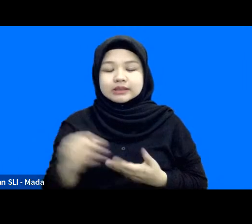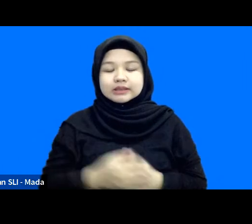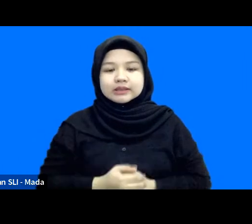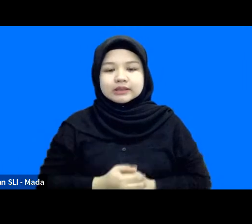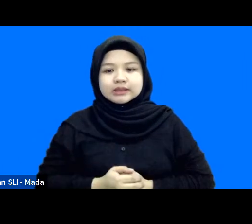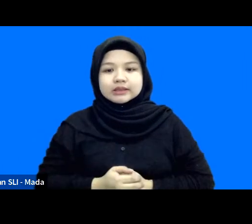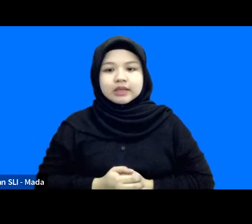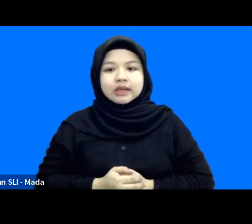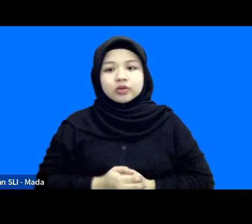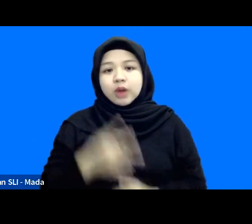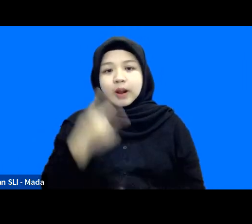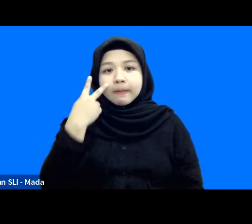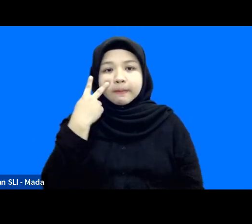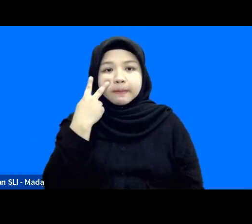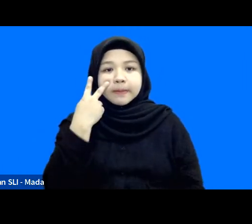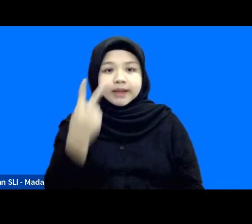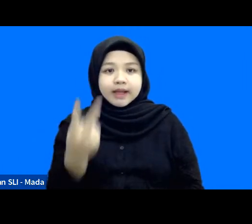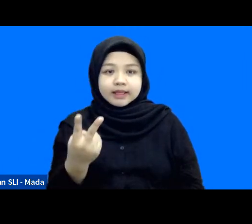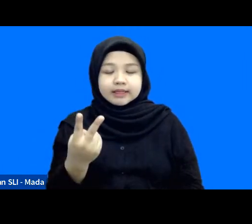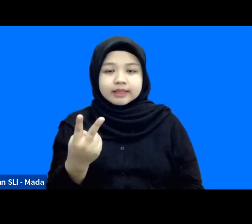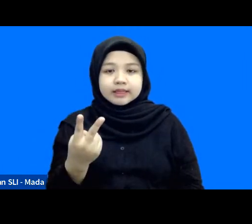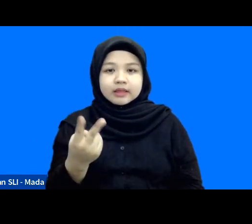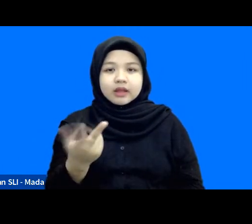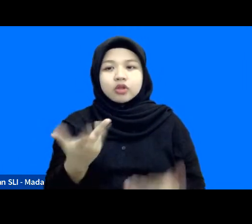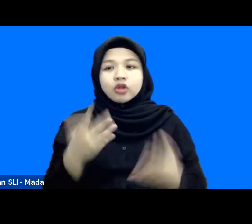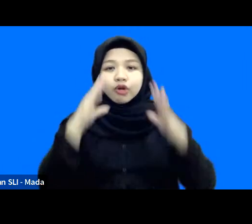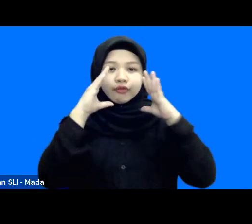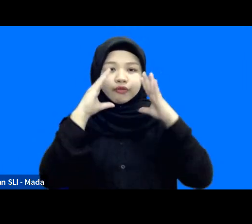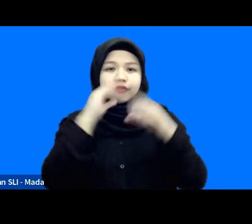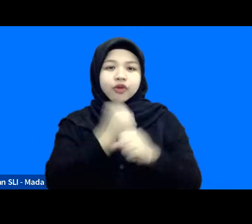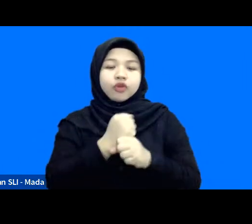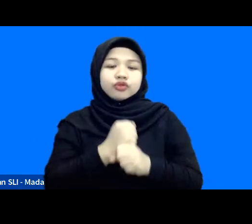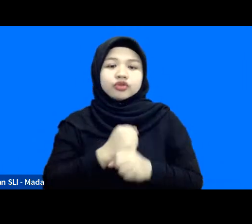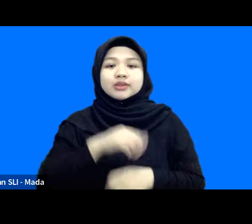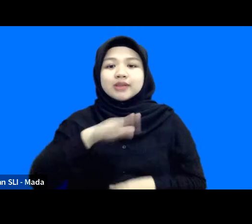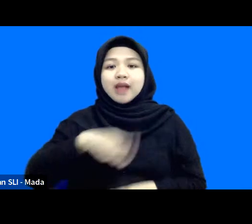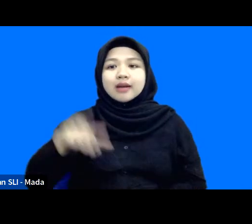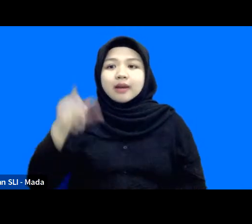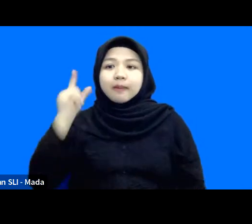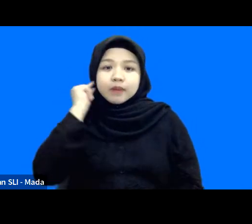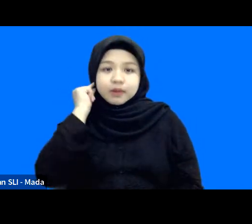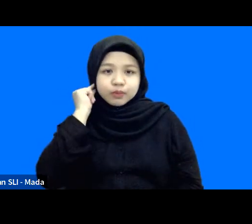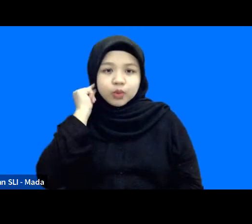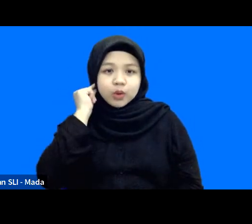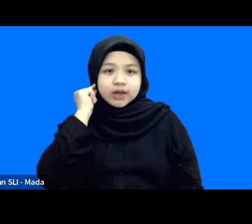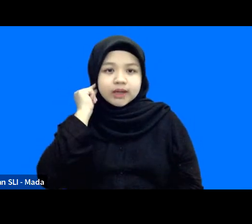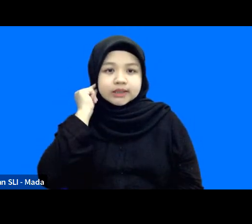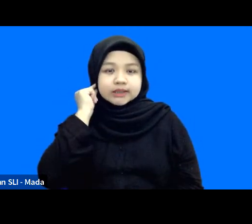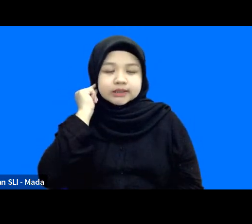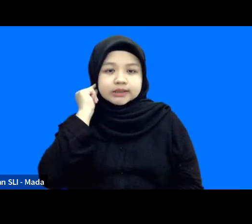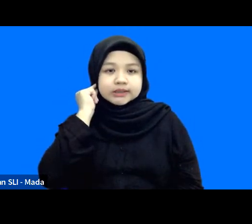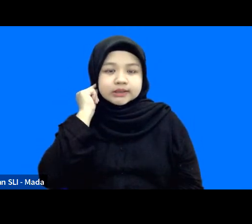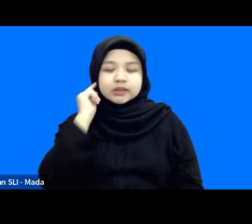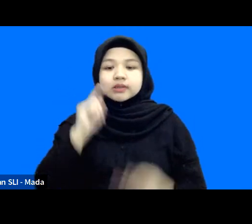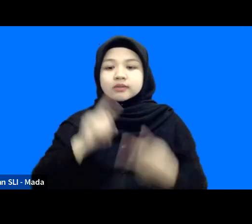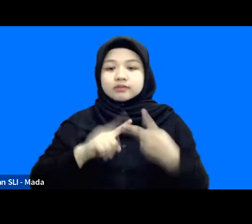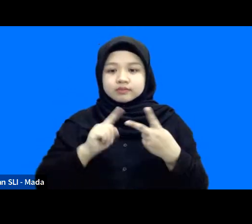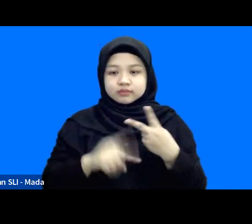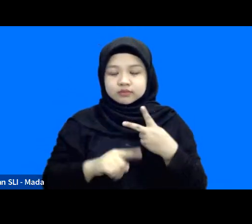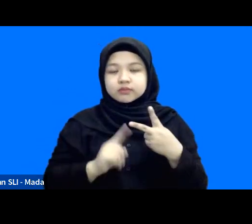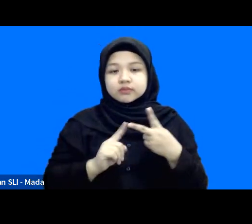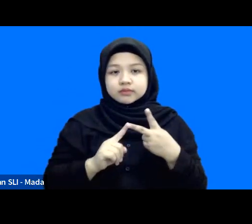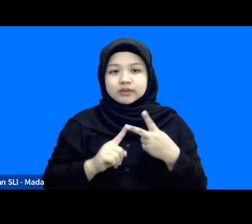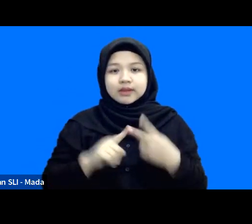women. Secondly, on persons with disabilities, children with disabilities. Third, those who are in